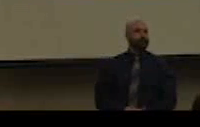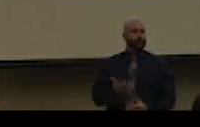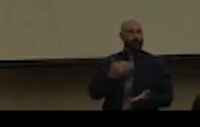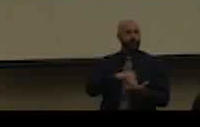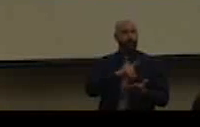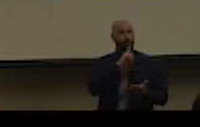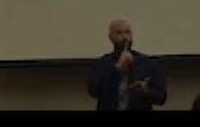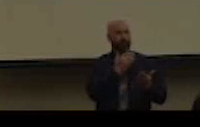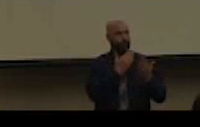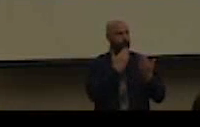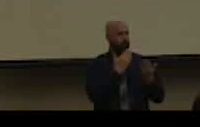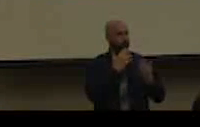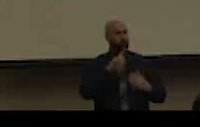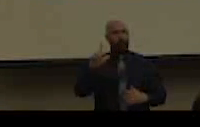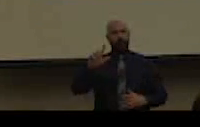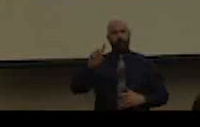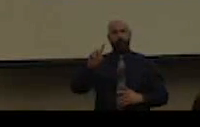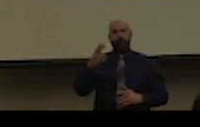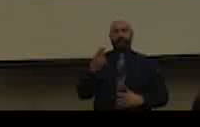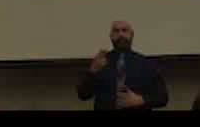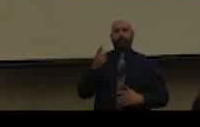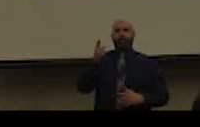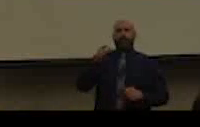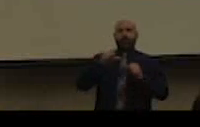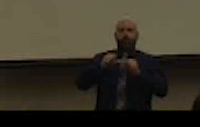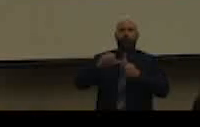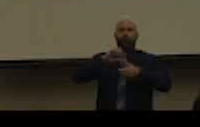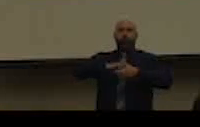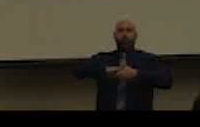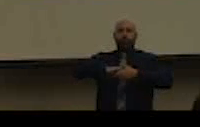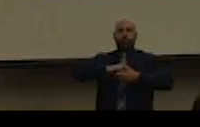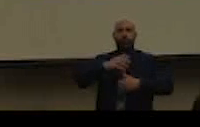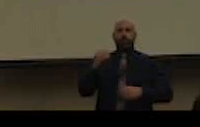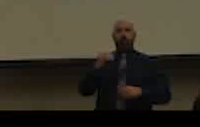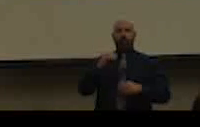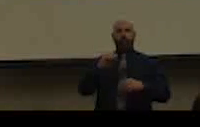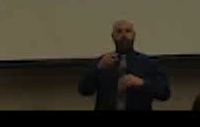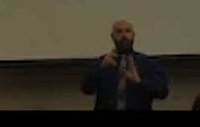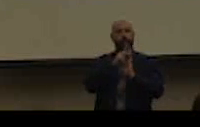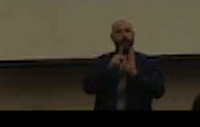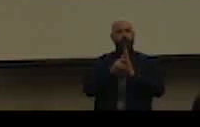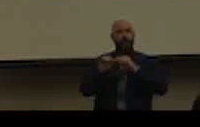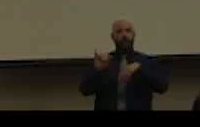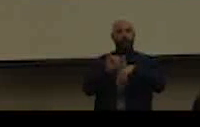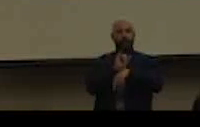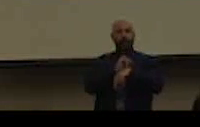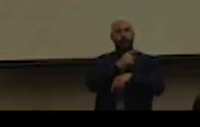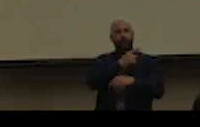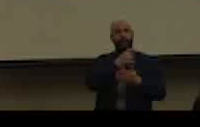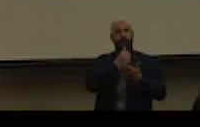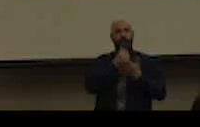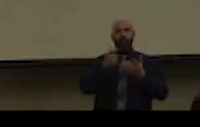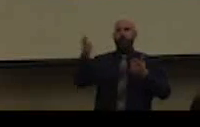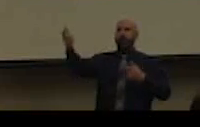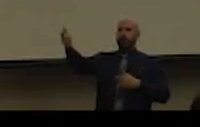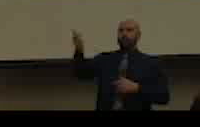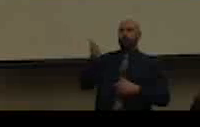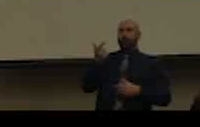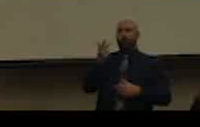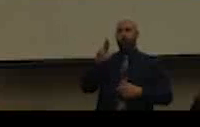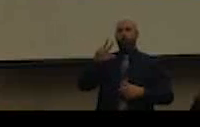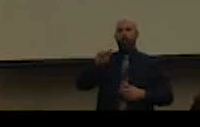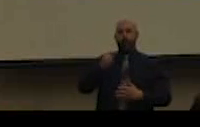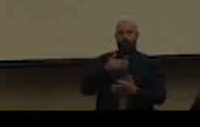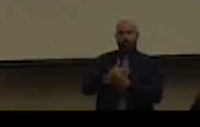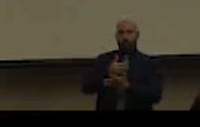grateful to LDH for their continued partnership with, and actually Policy Institute helped us secure a grant that's helping facilitate all sorts